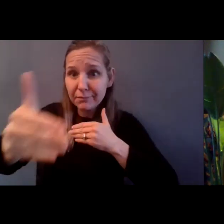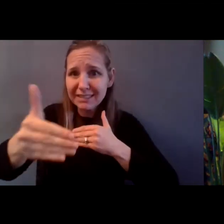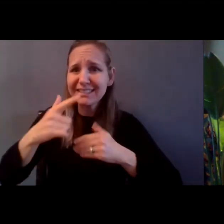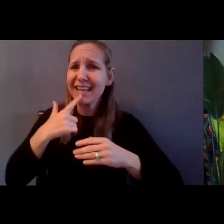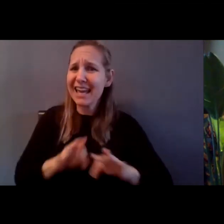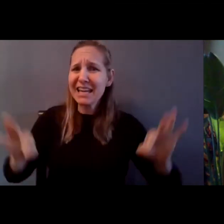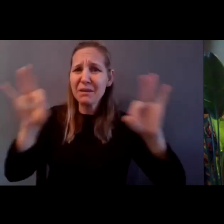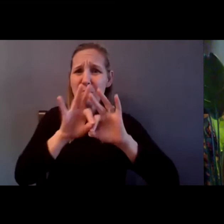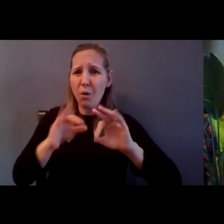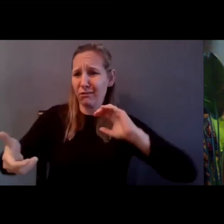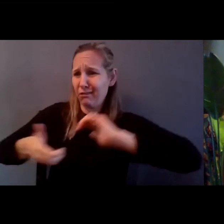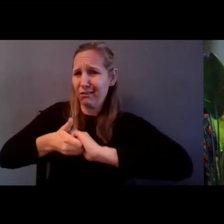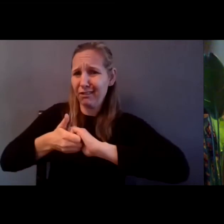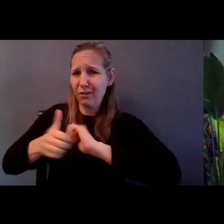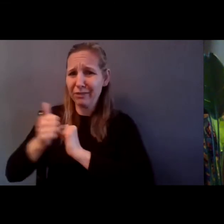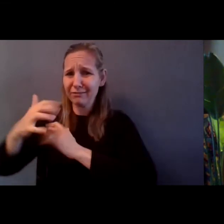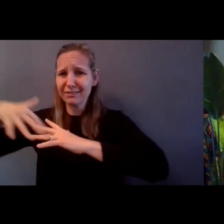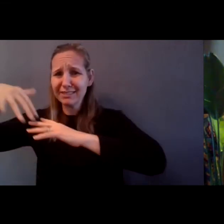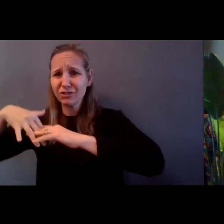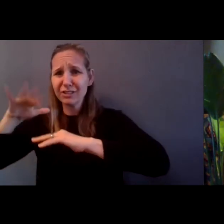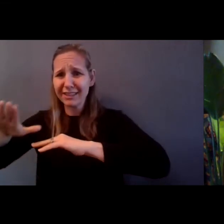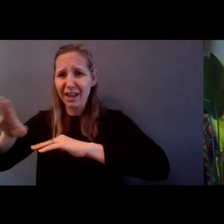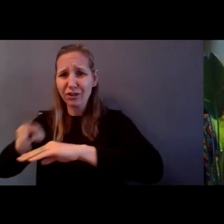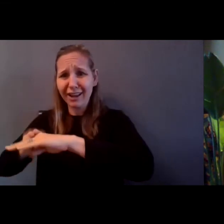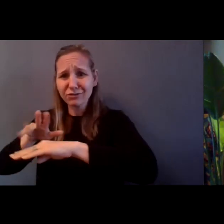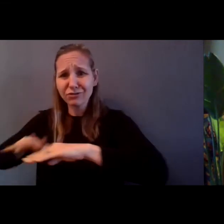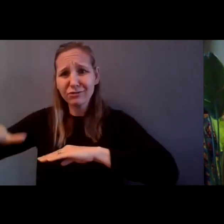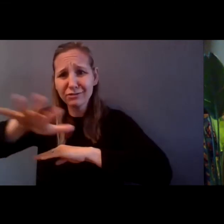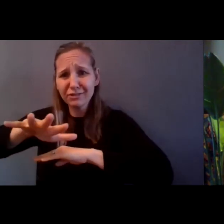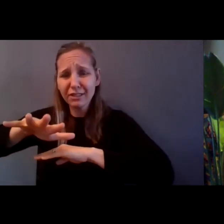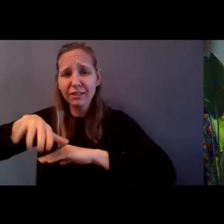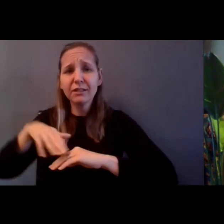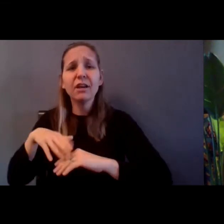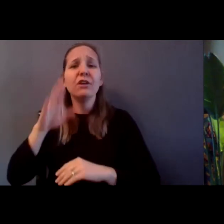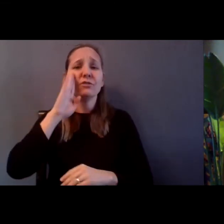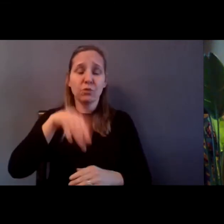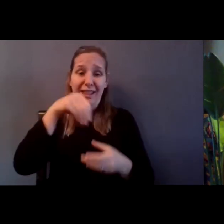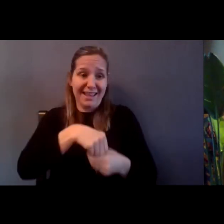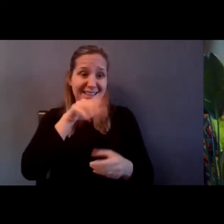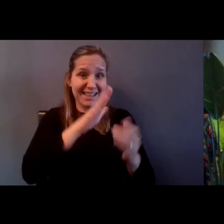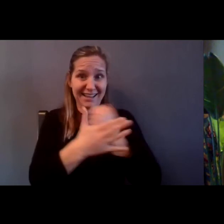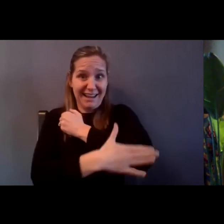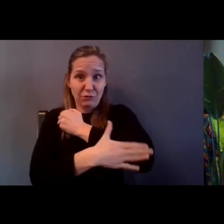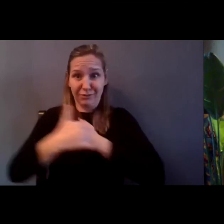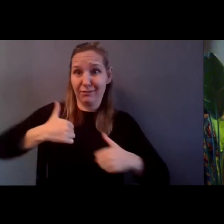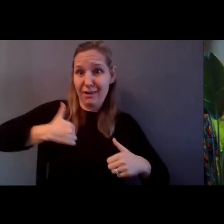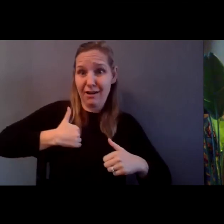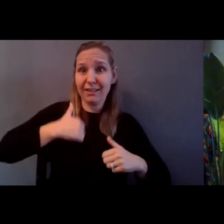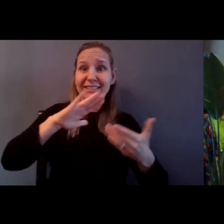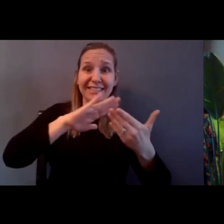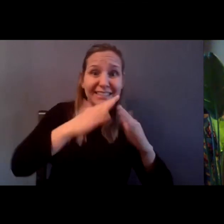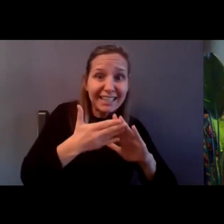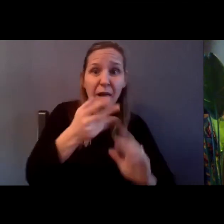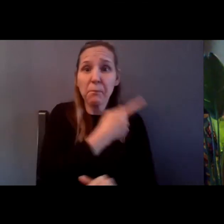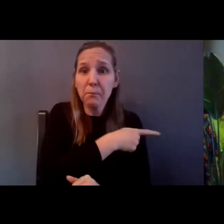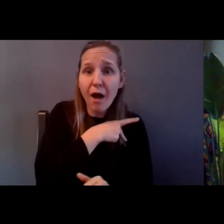nations. That the balance within the larger country, within this province and within the city, the imbalance